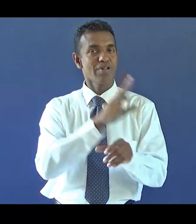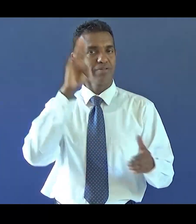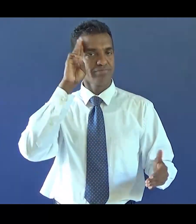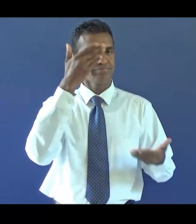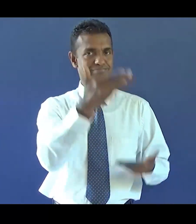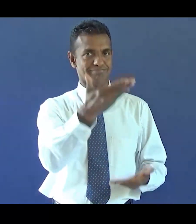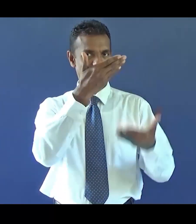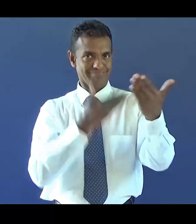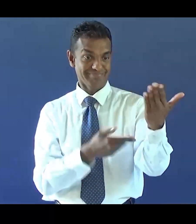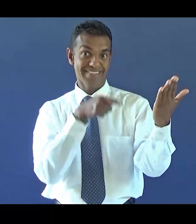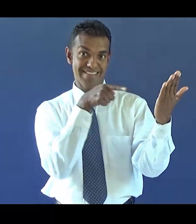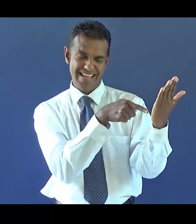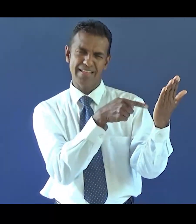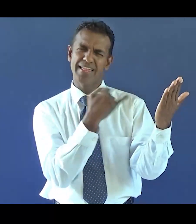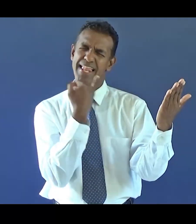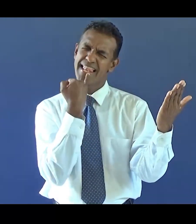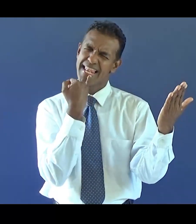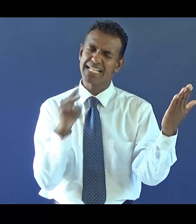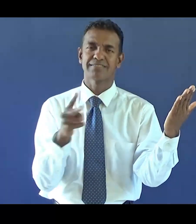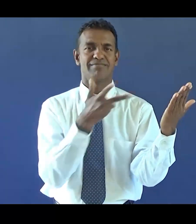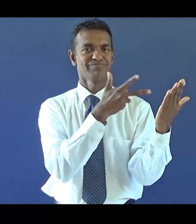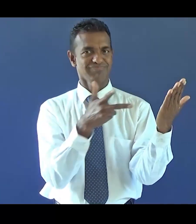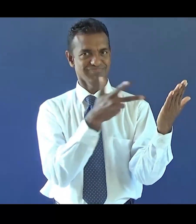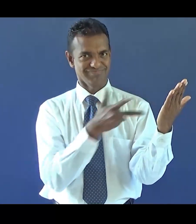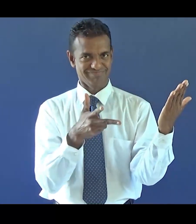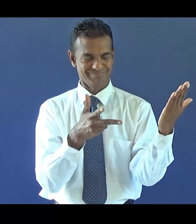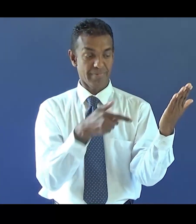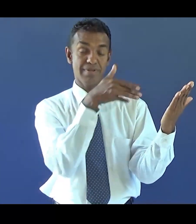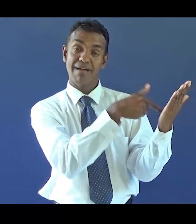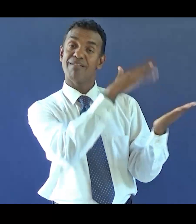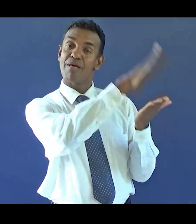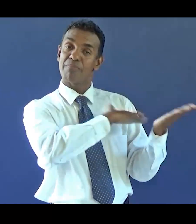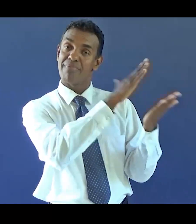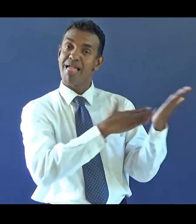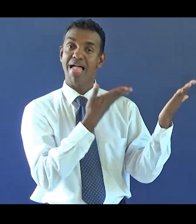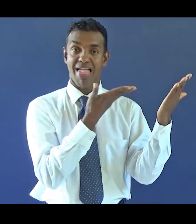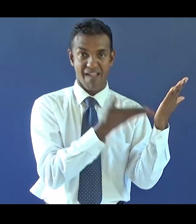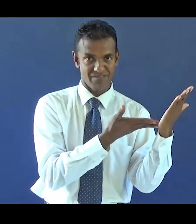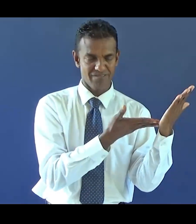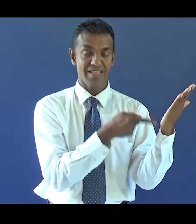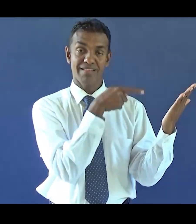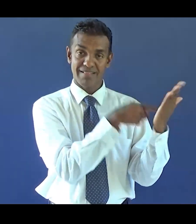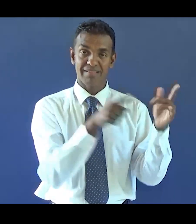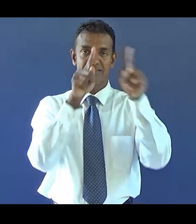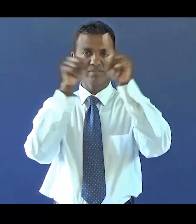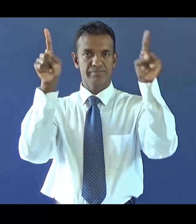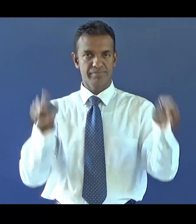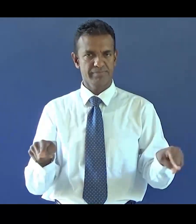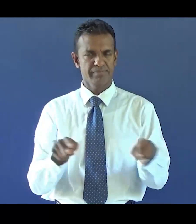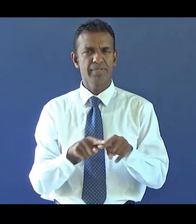Easy Read. This paper is an easy read guide to the full agreement. It is not a